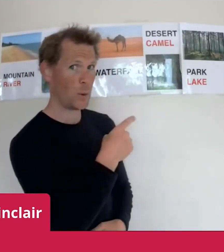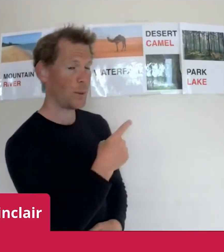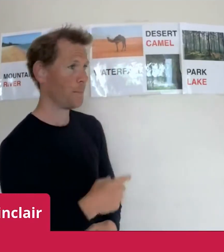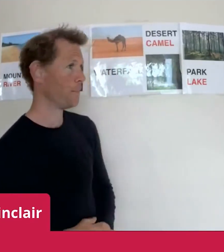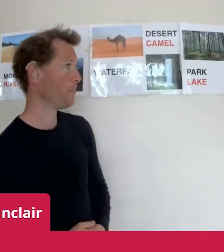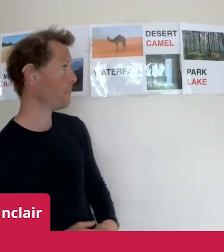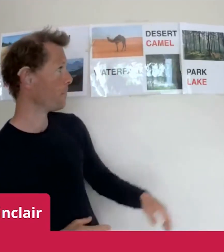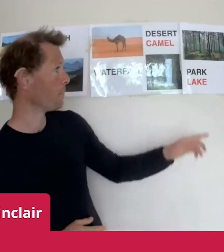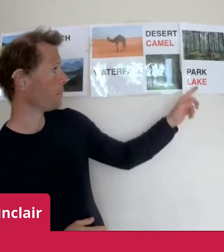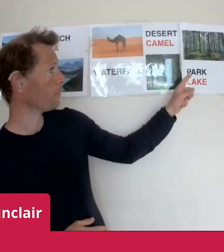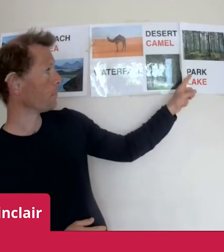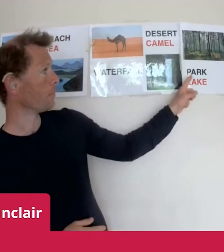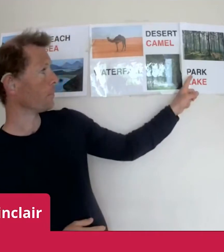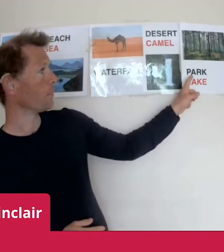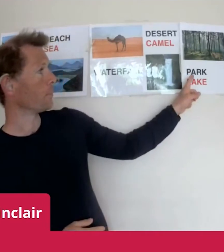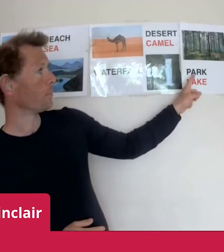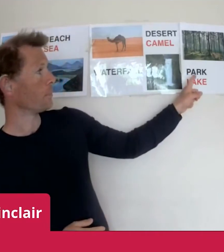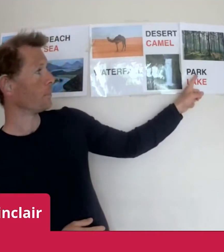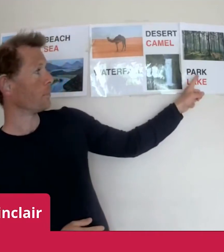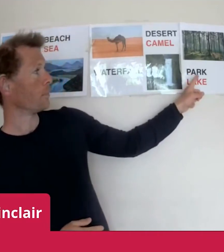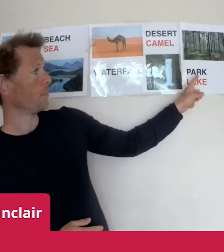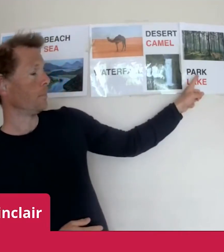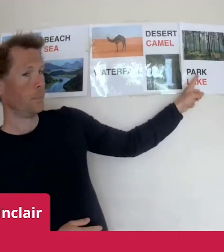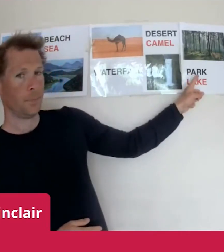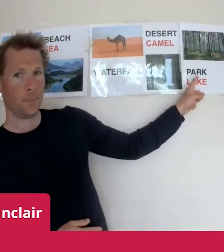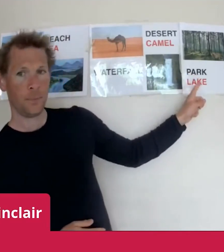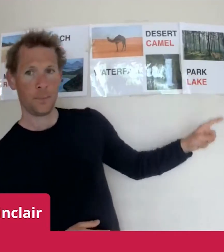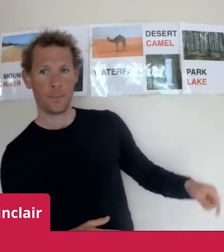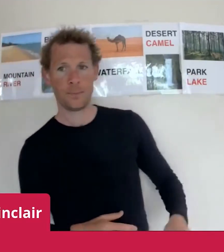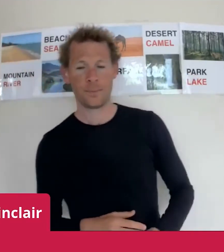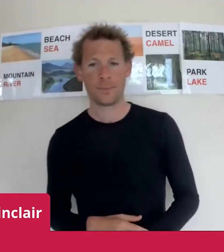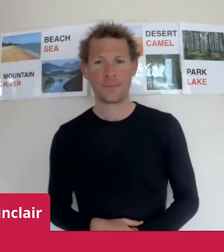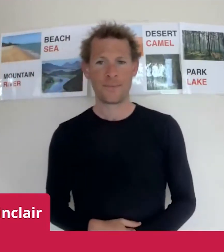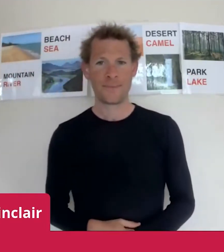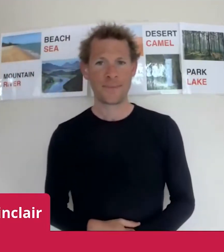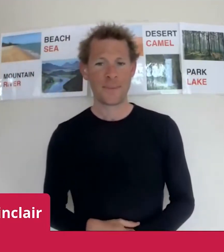Okay, now two more words for us. Park.